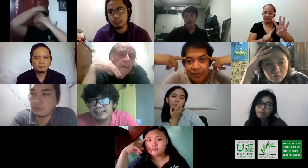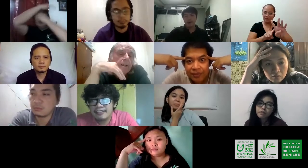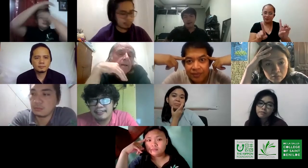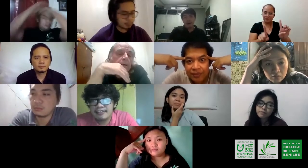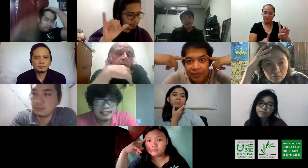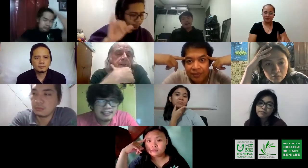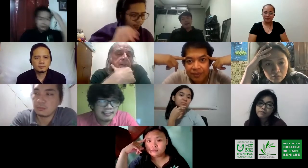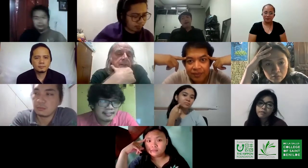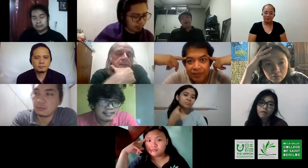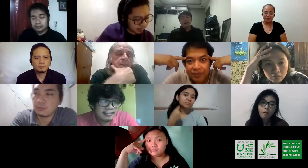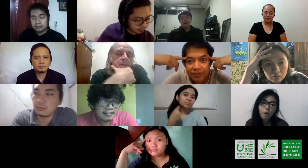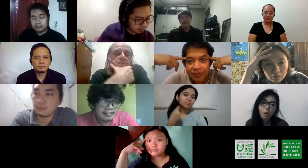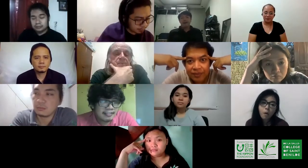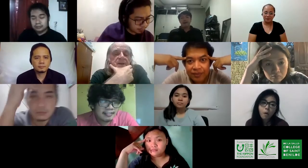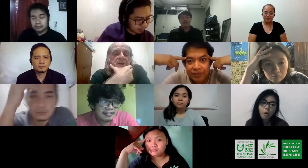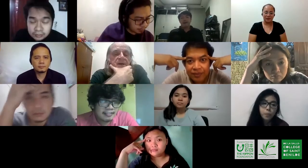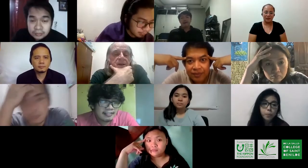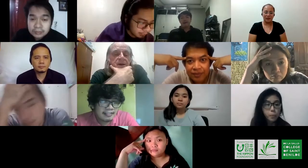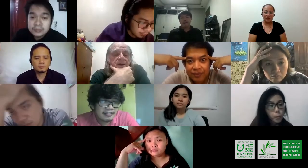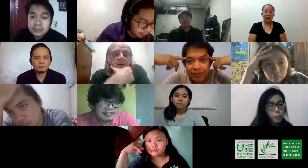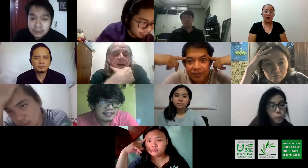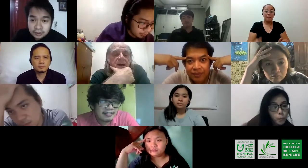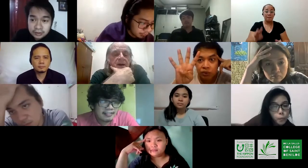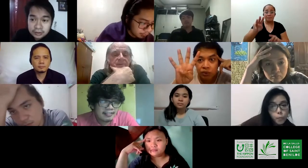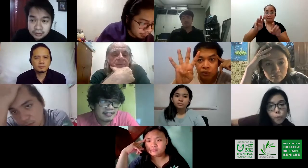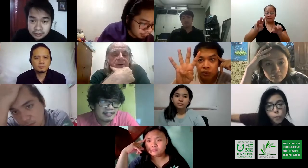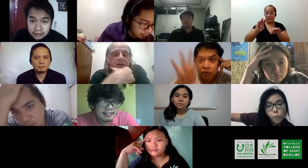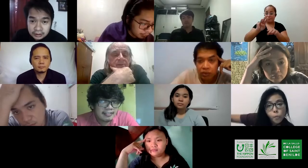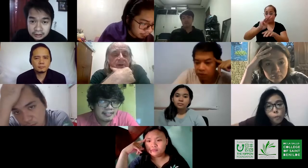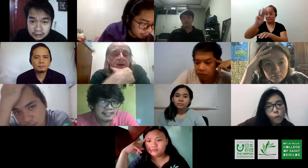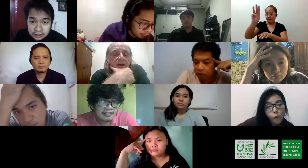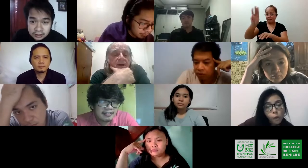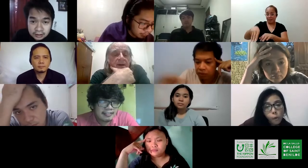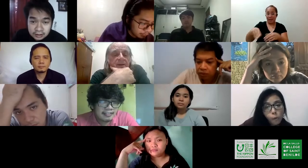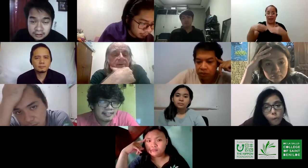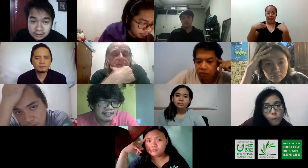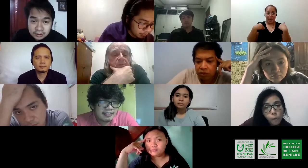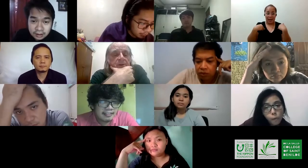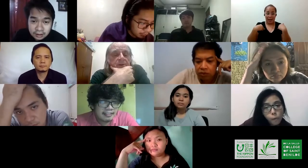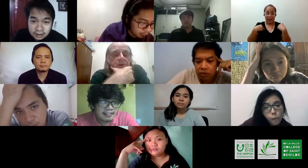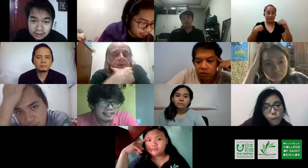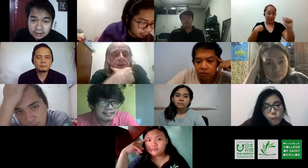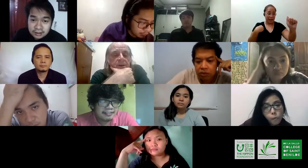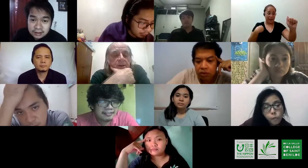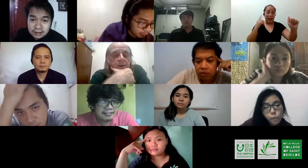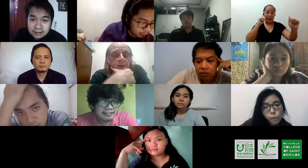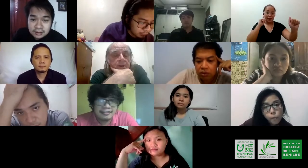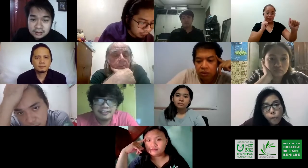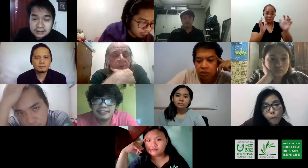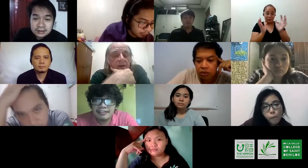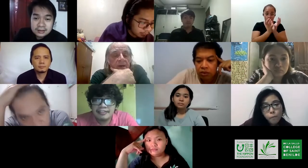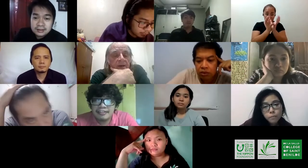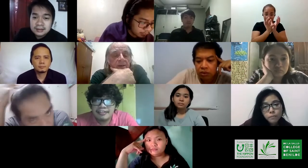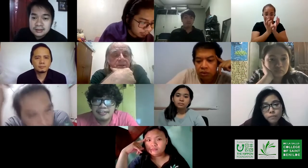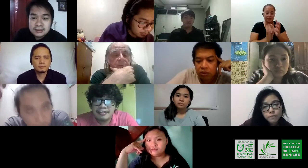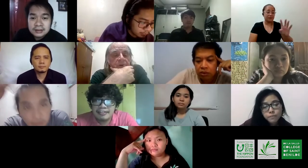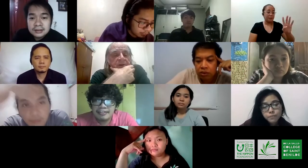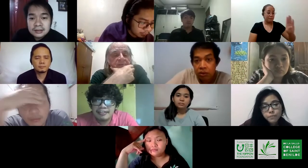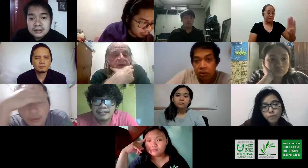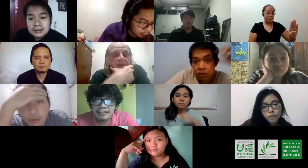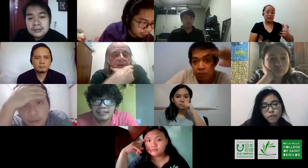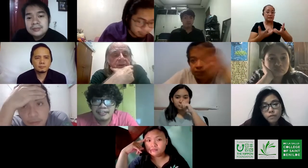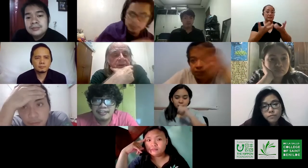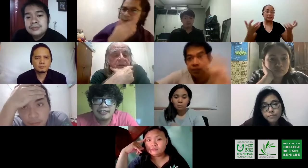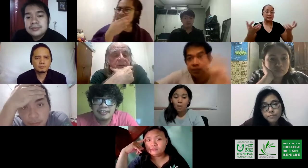Okay, does Manila have a deaf a deaf community, B, a separate